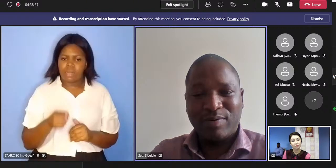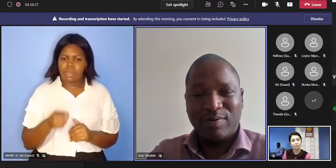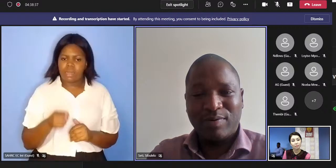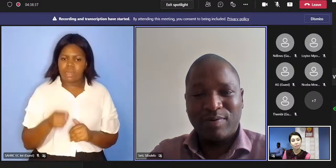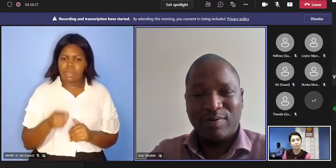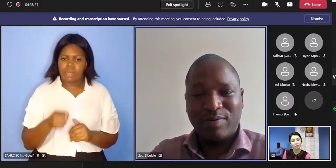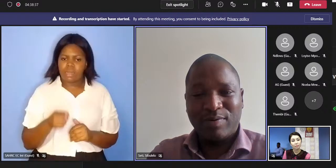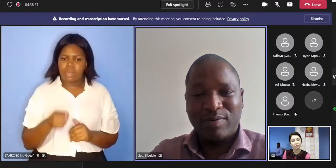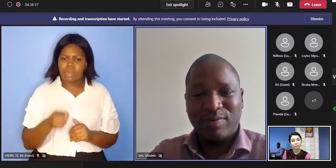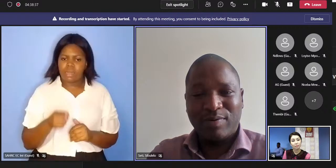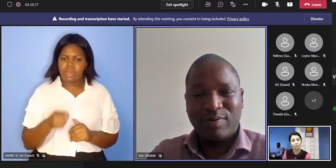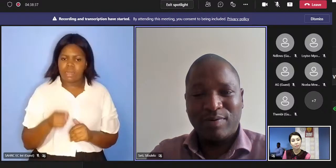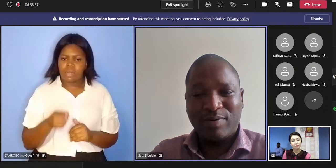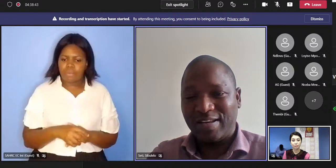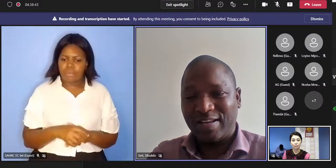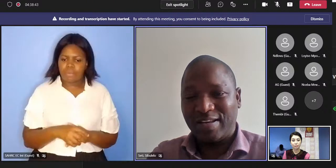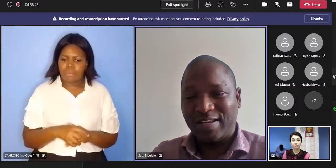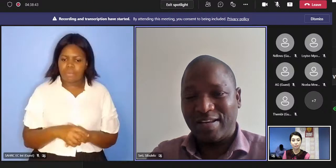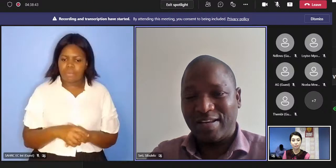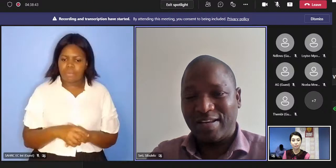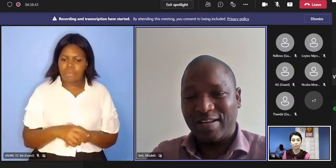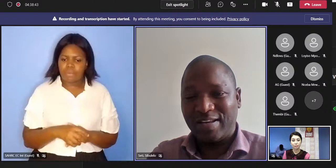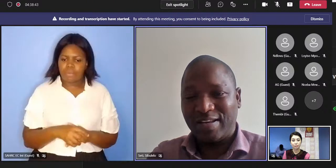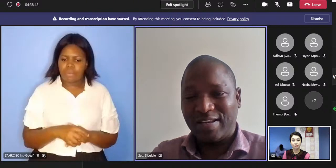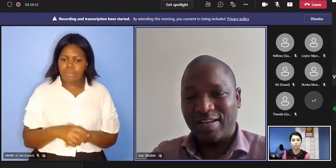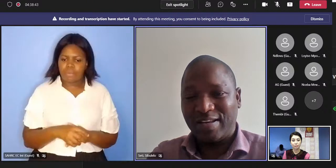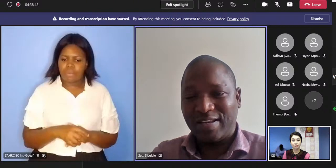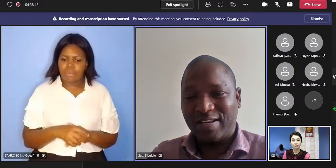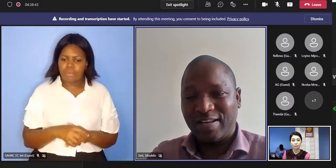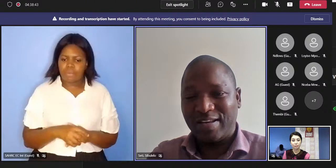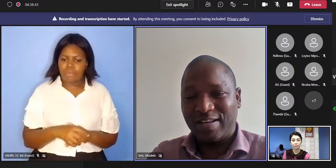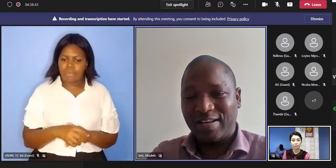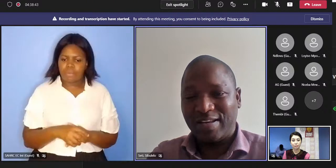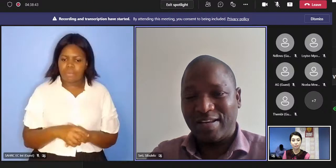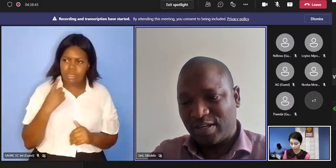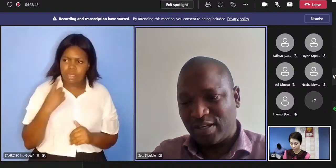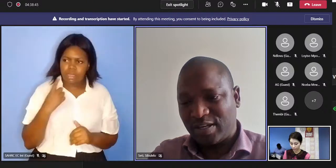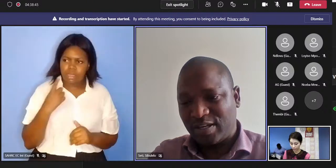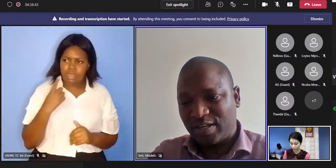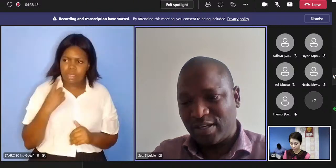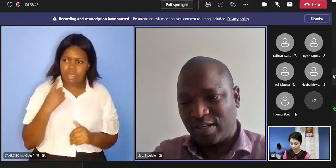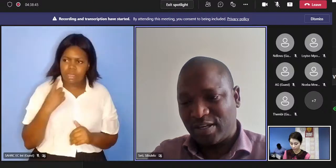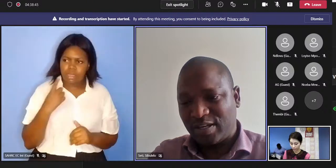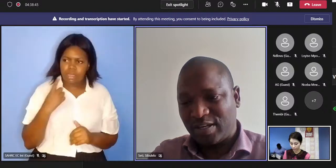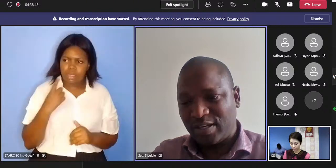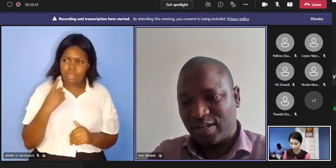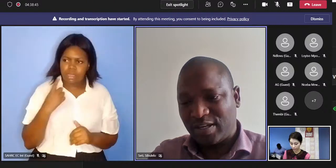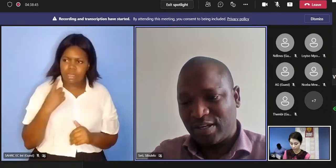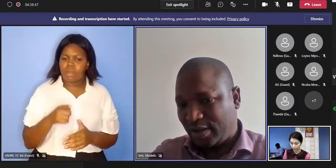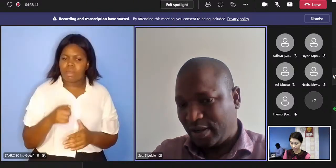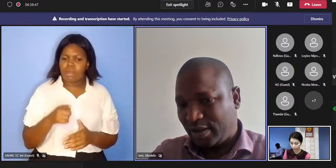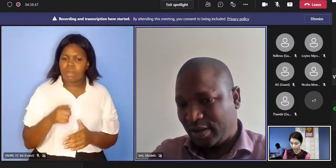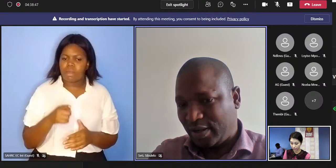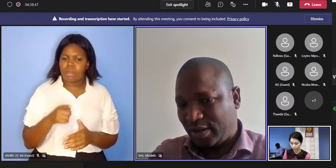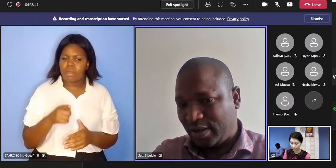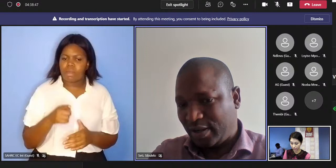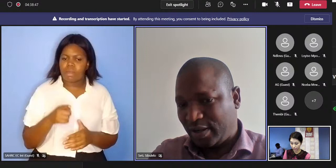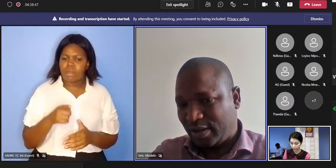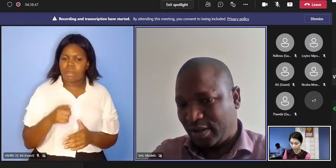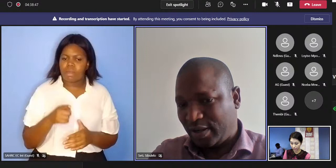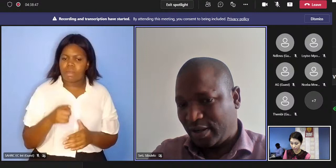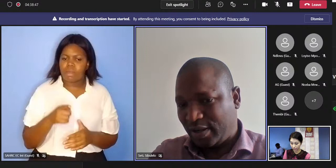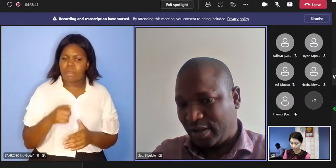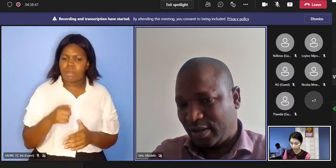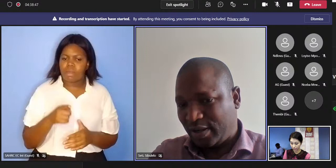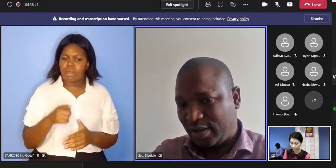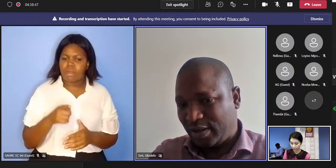something that needs to be revisited and see if it's still as functional as it was when